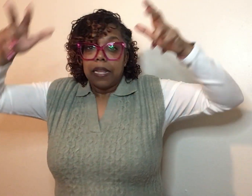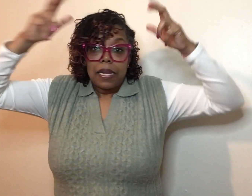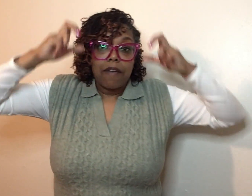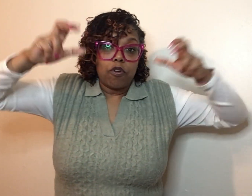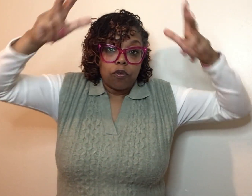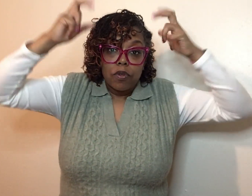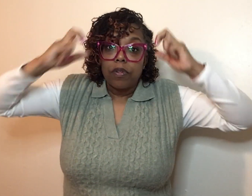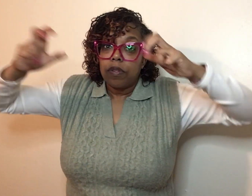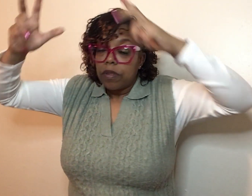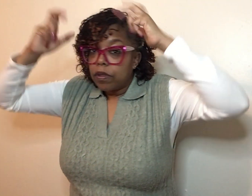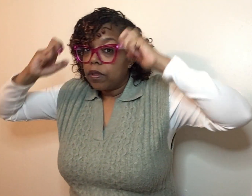devil.